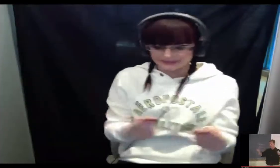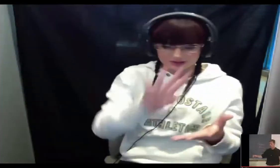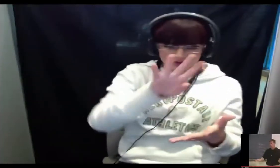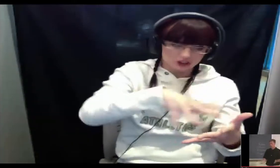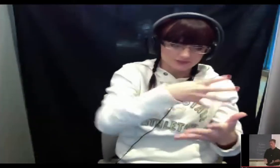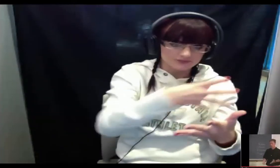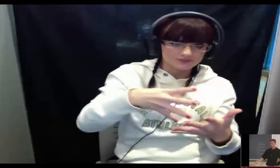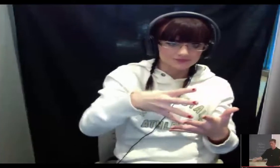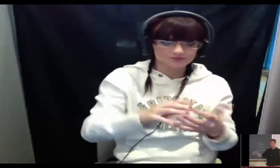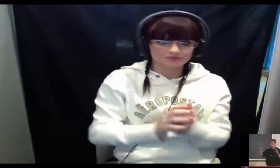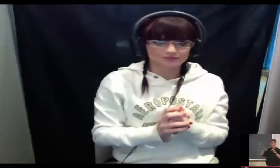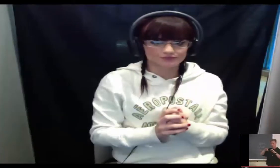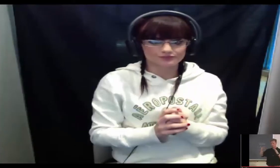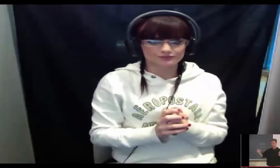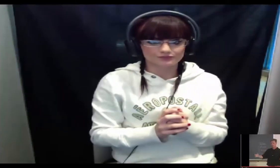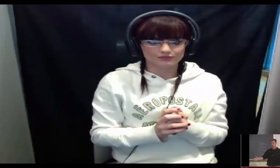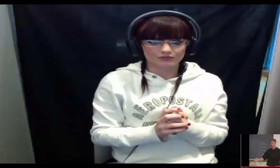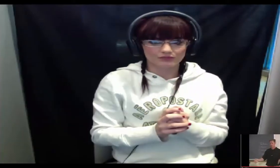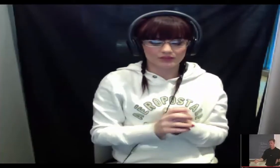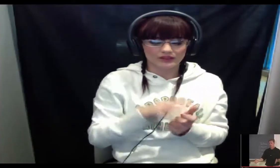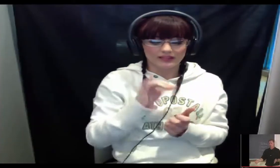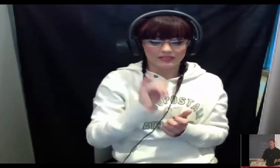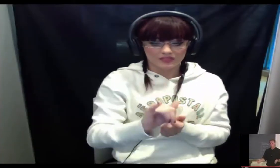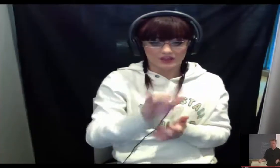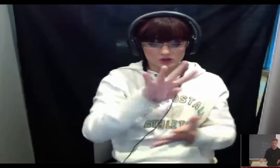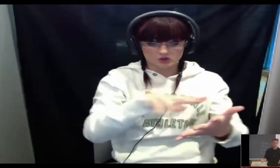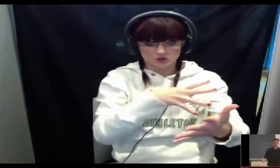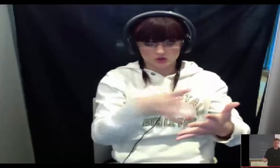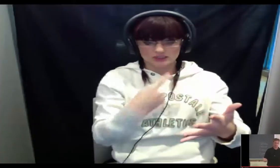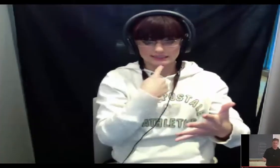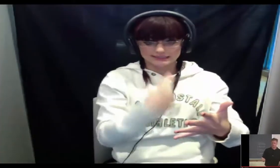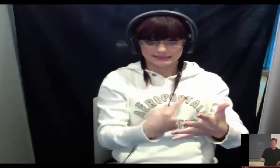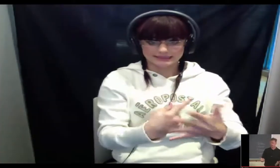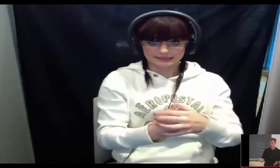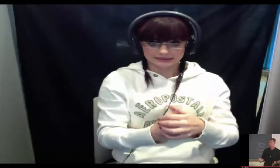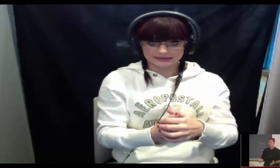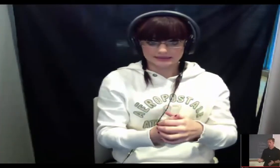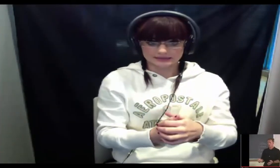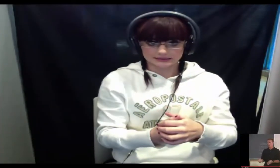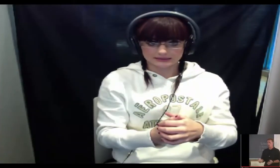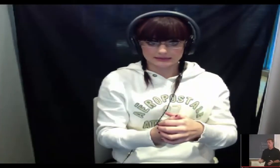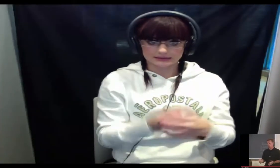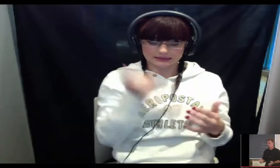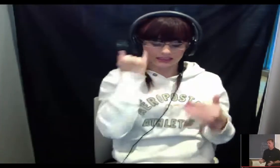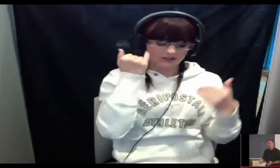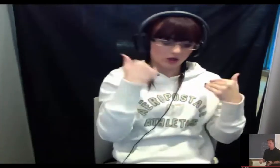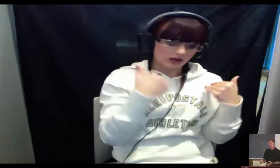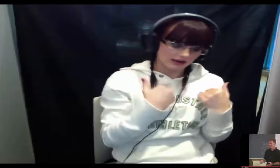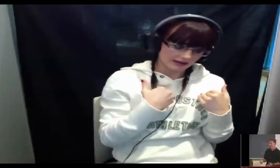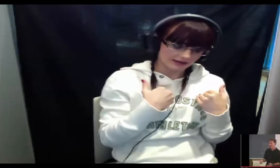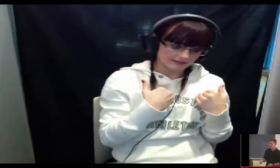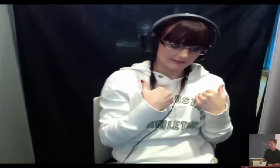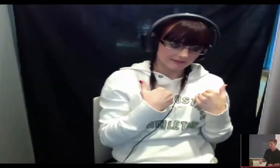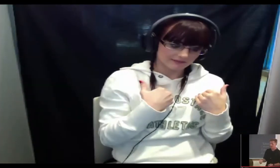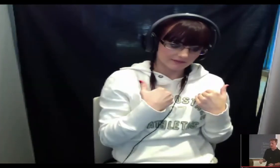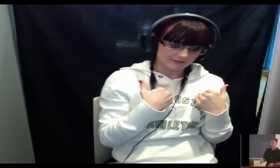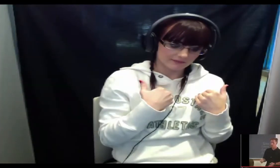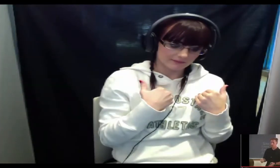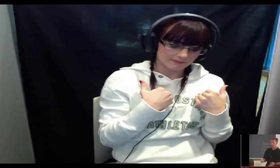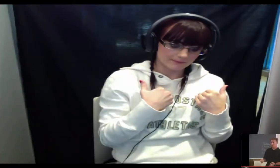chart, it says that if I have this box of air at 80 degrees, it will hold